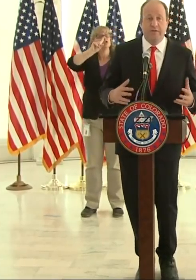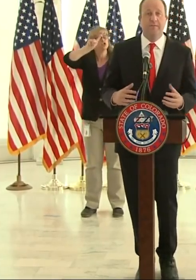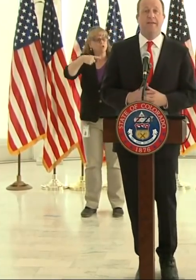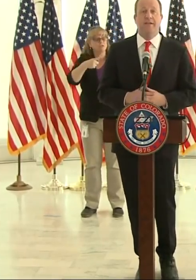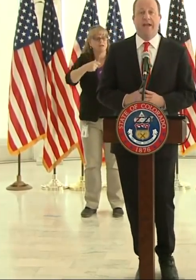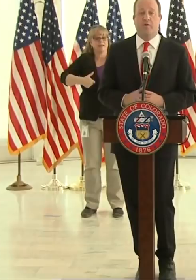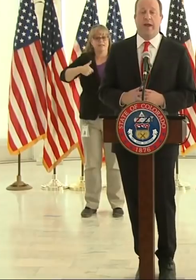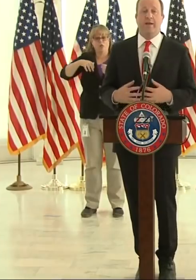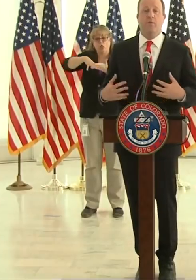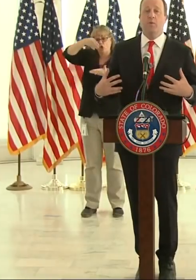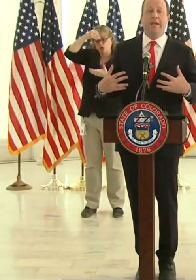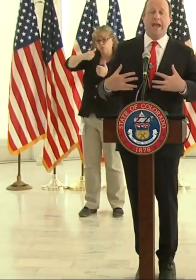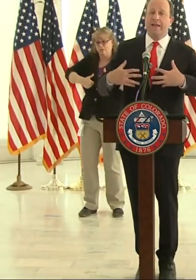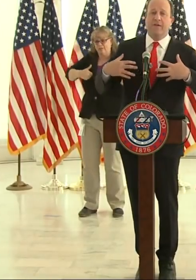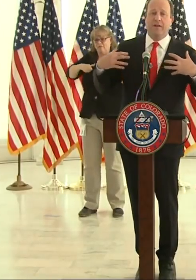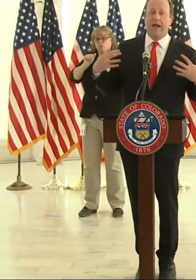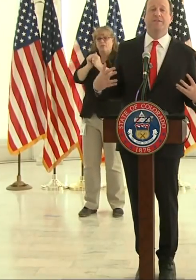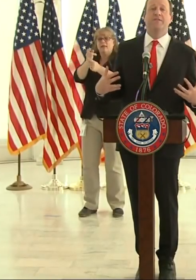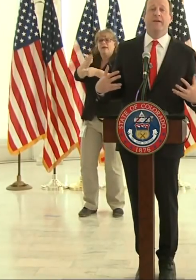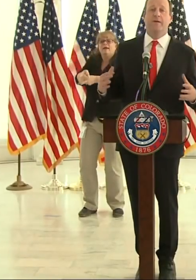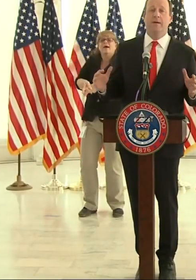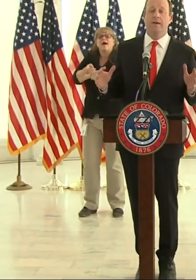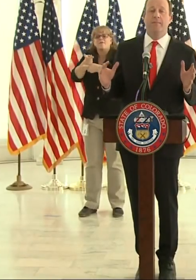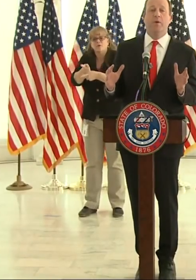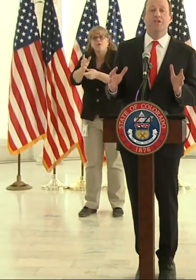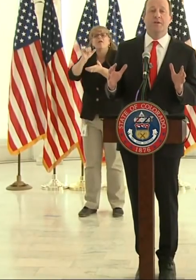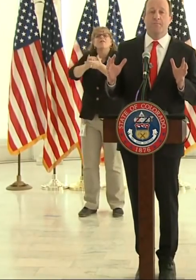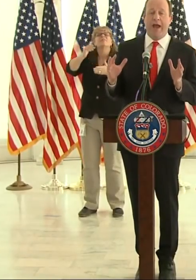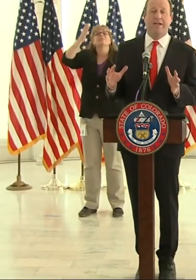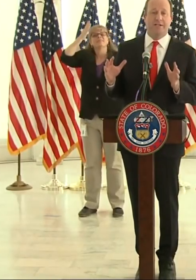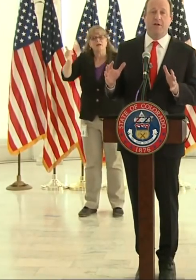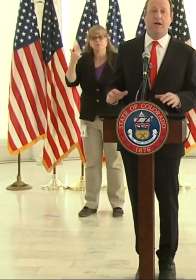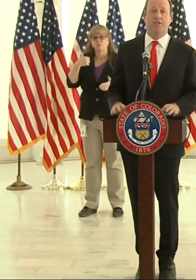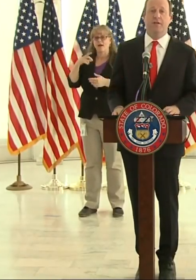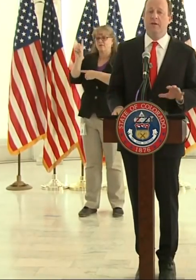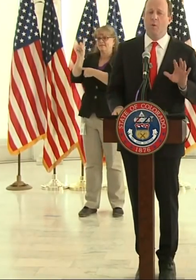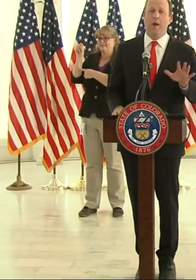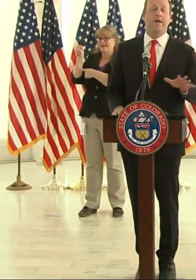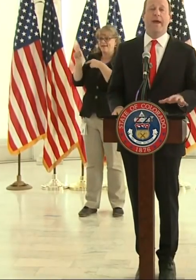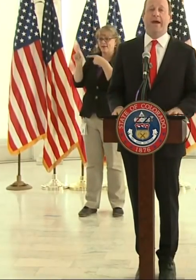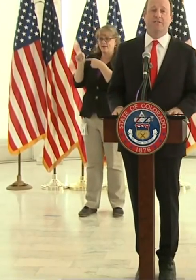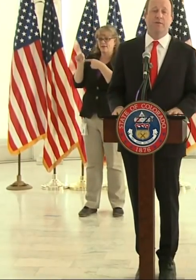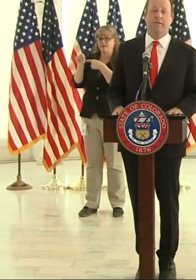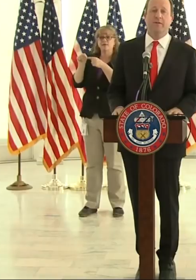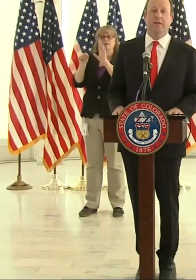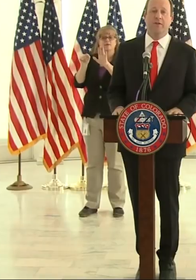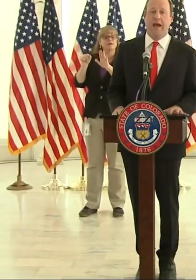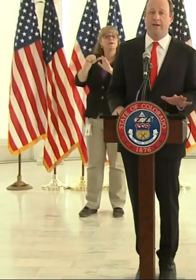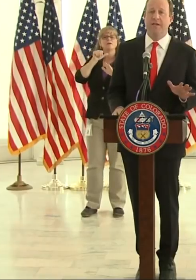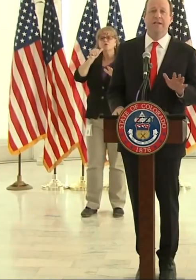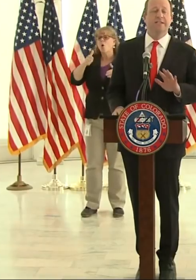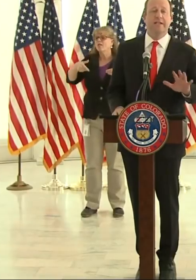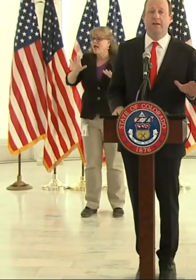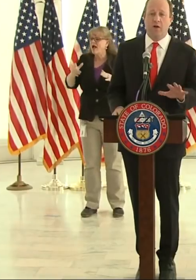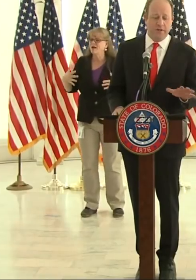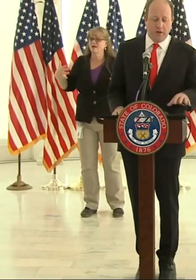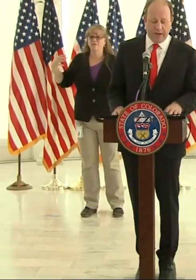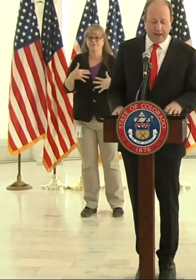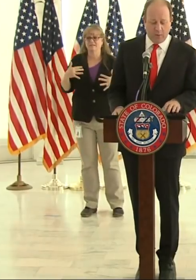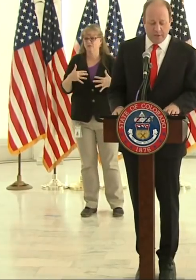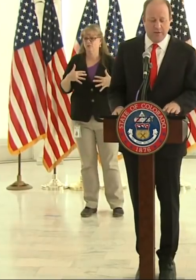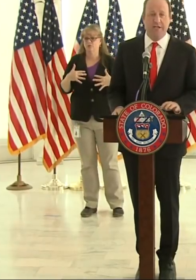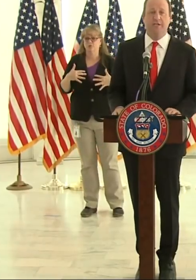is driven by the data, right? We can't live our lives in fear, but we should practice caution, wearing masks whenever you leave your house, still